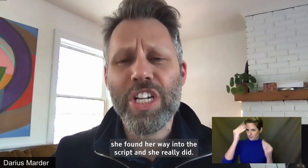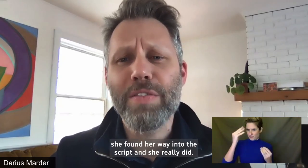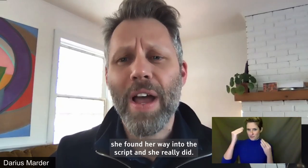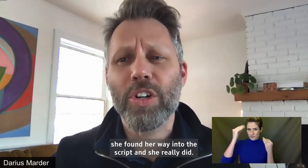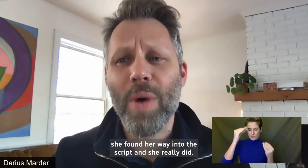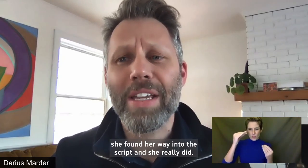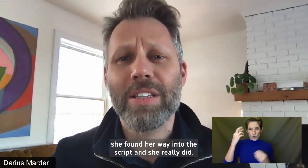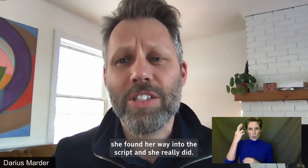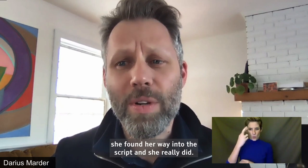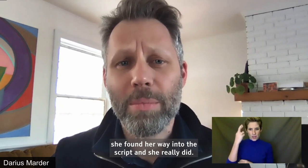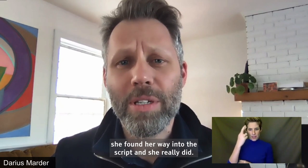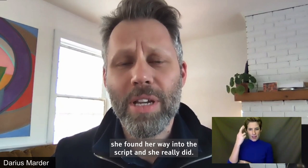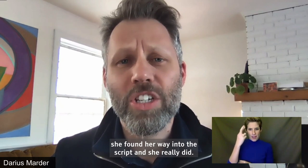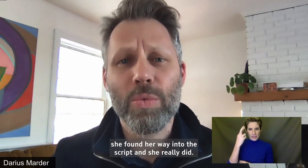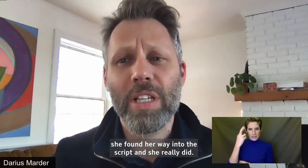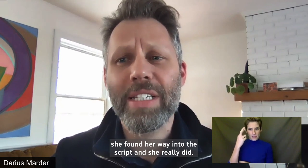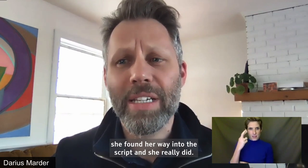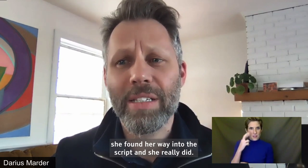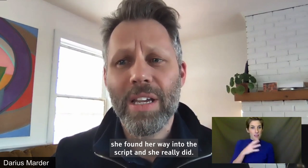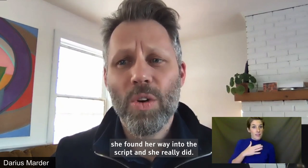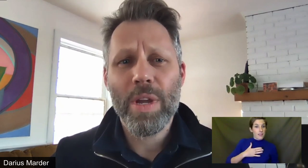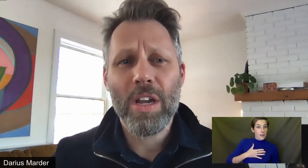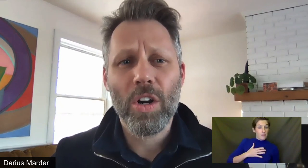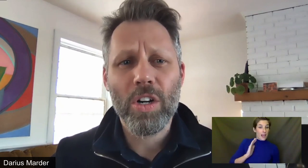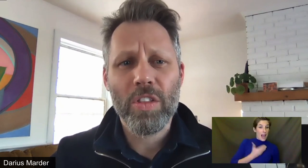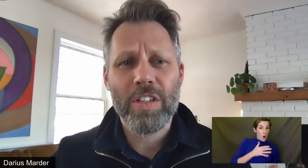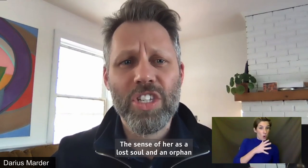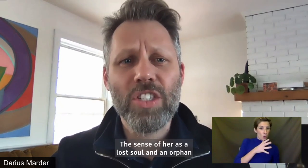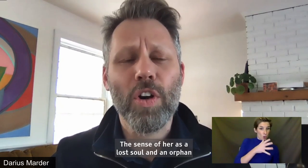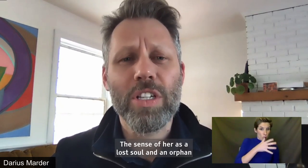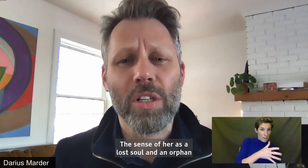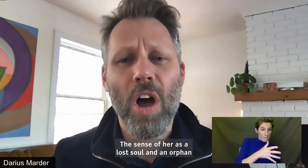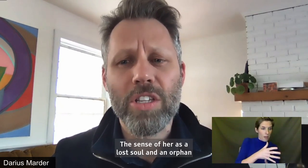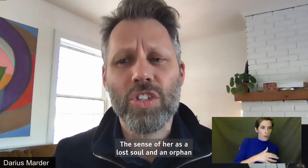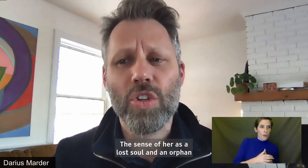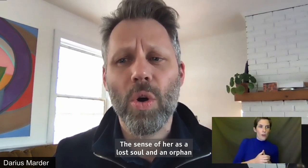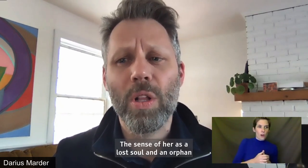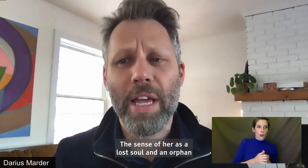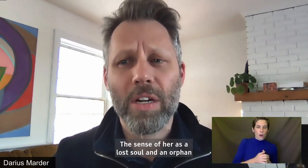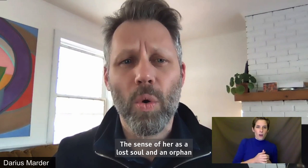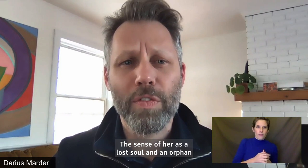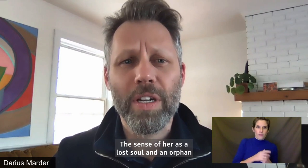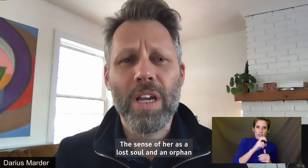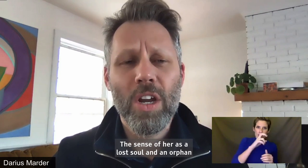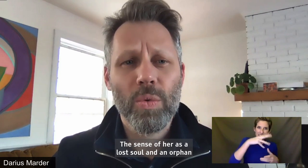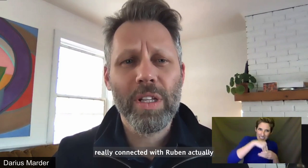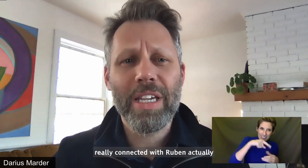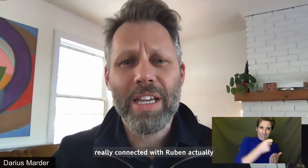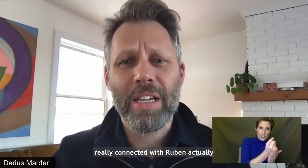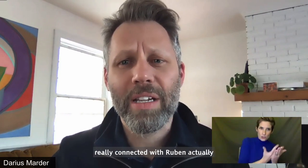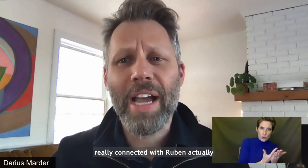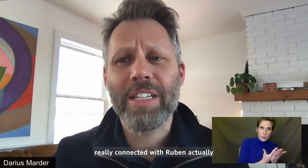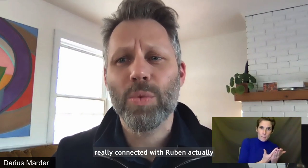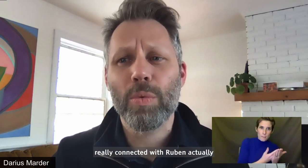how she found her way into this script, and she really did. The sense of her as a lost soul and an orphan